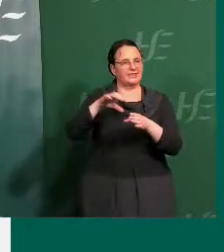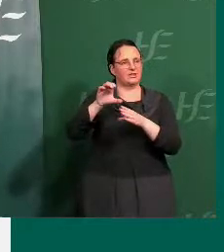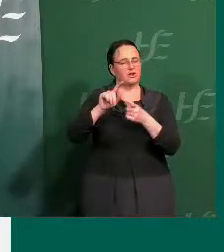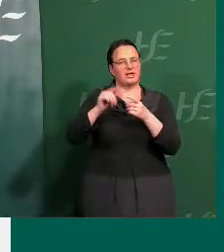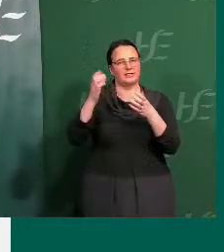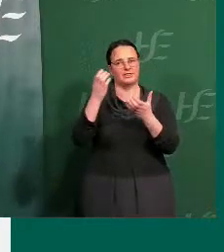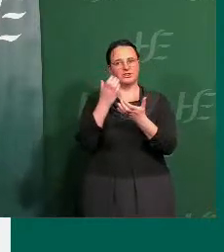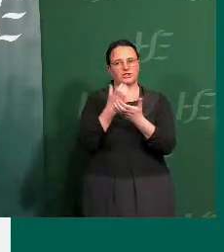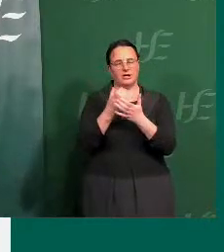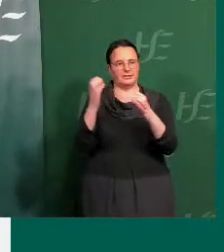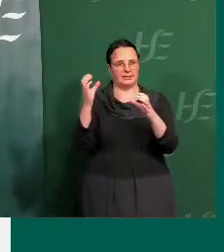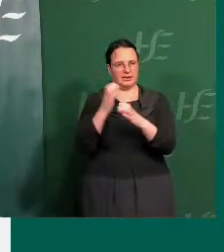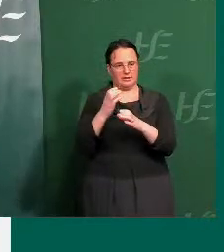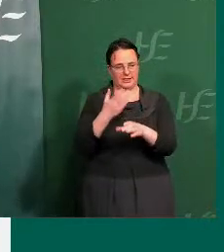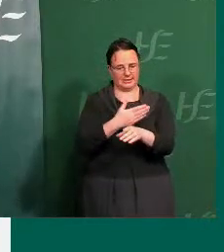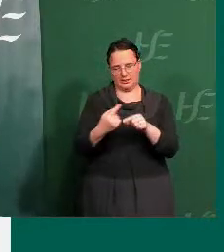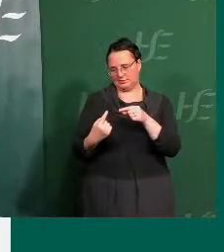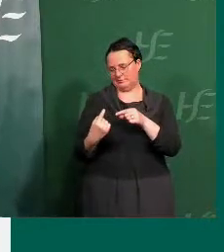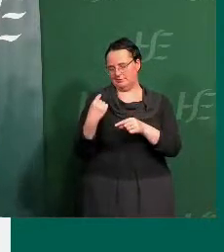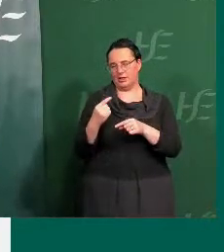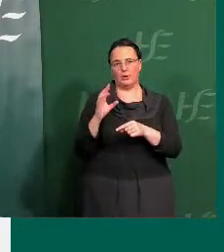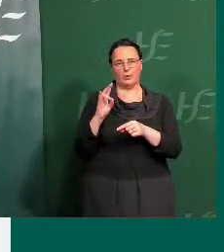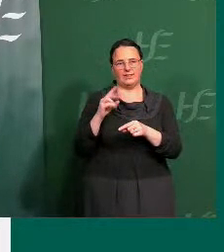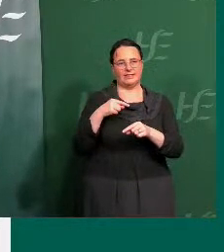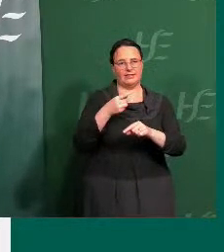in terms of Wednesday of this week.